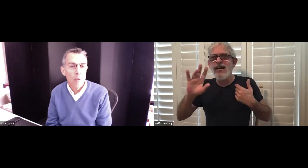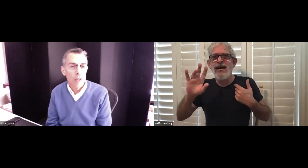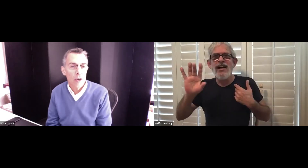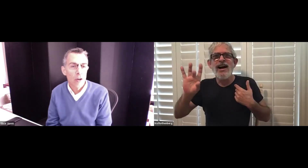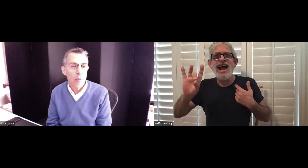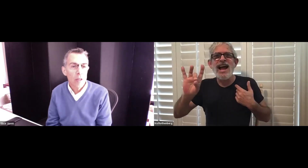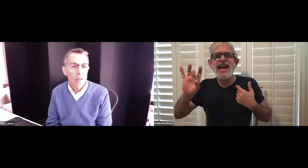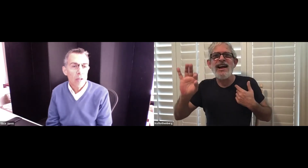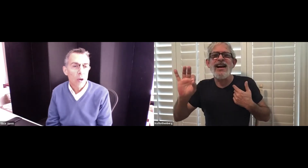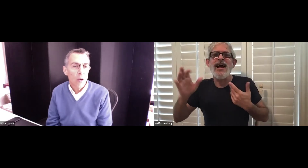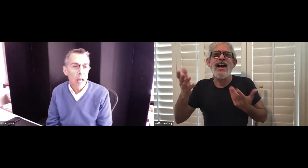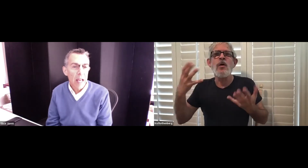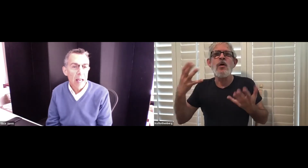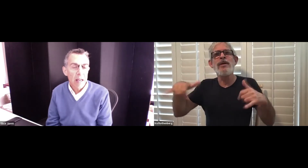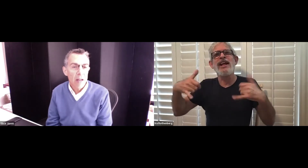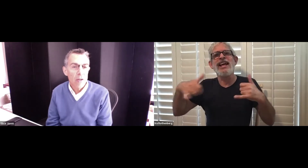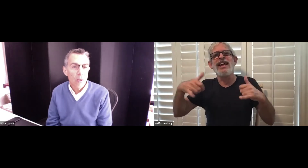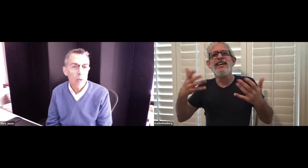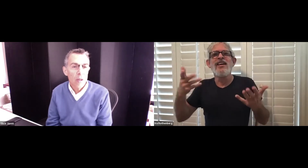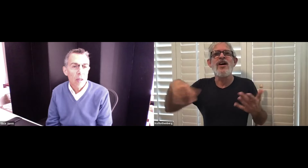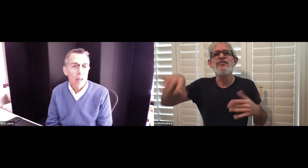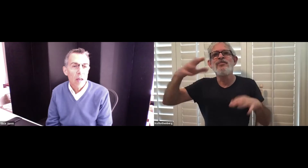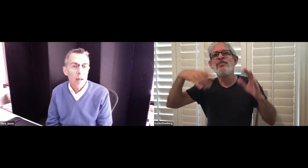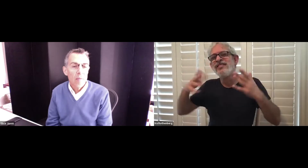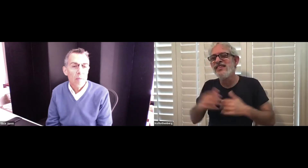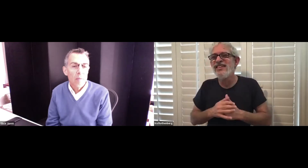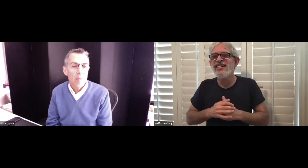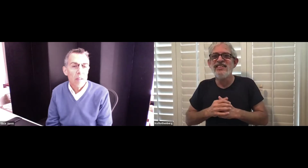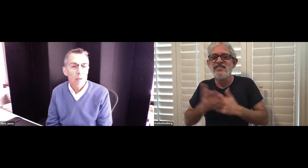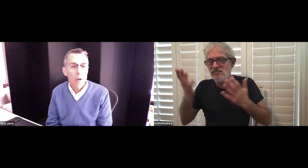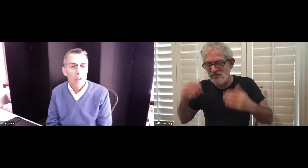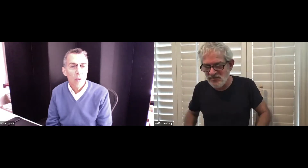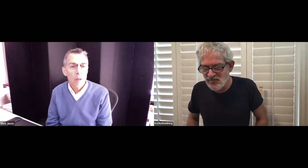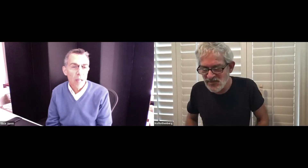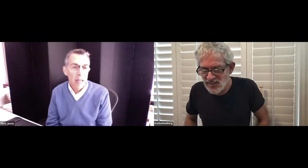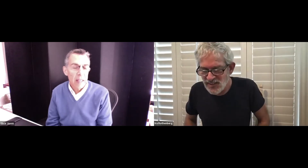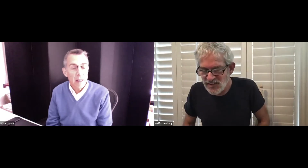home. So at 8 and 9 years old, instead of going to school, they played at home.